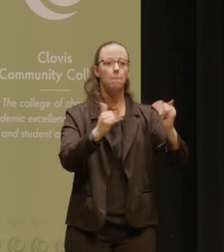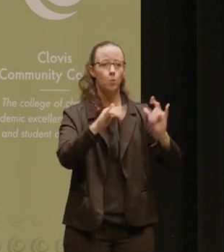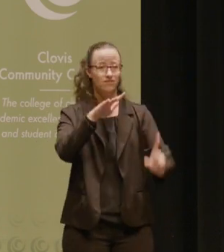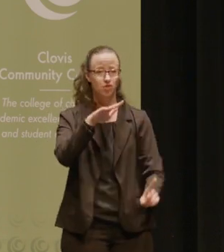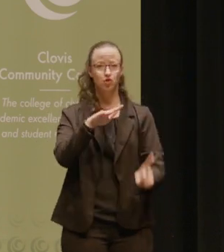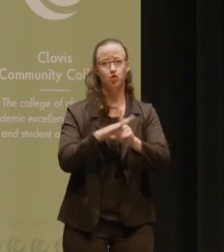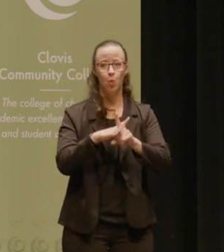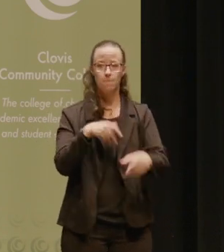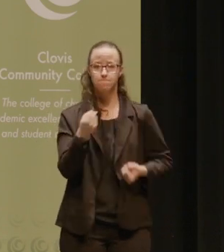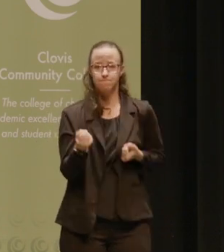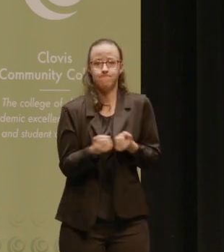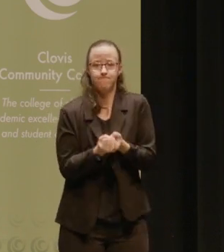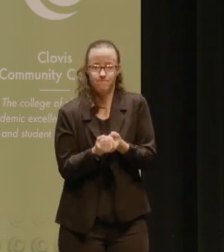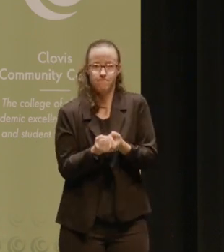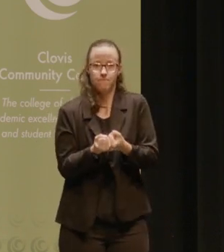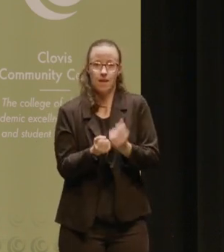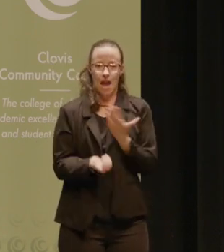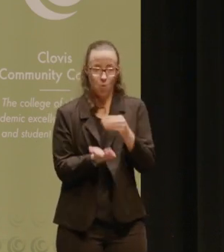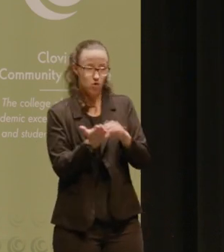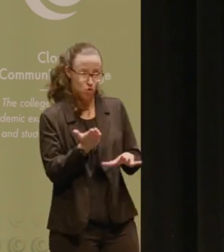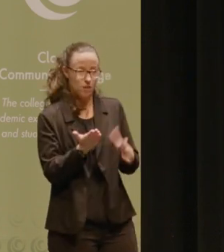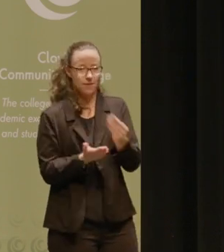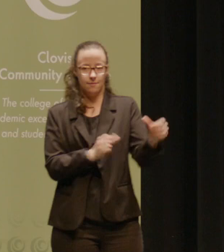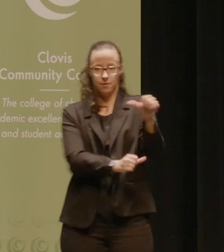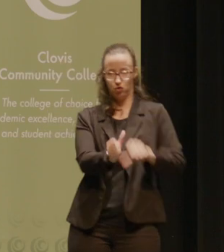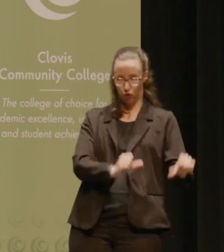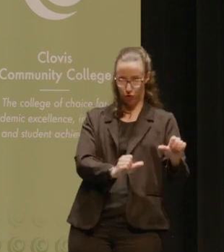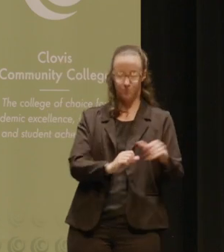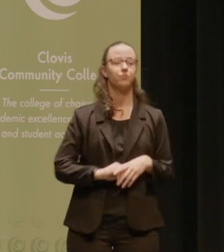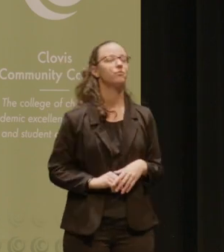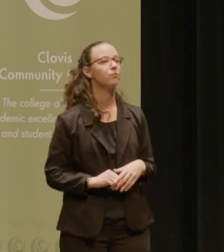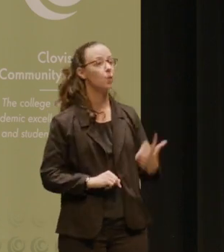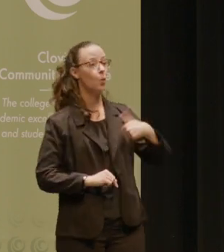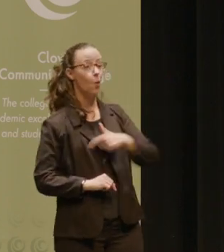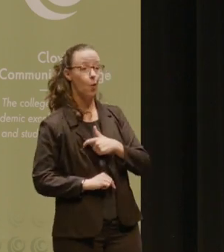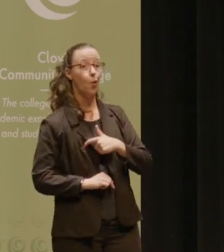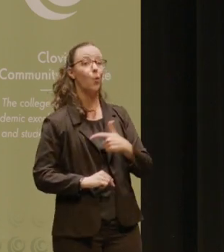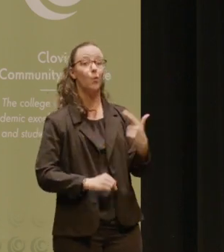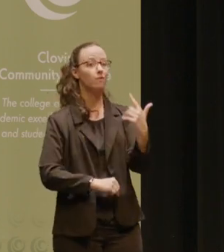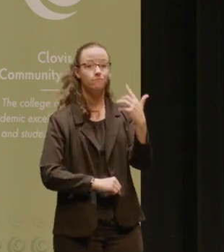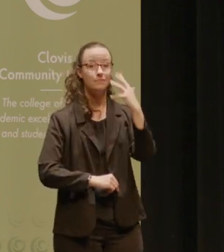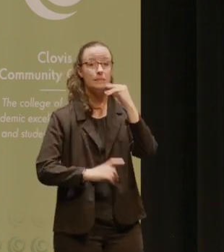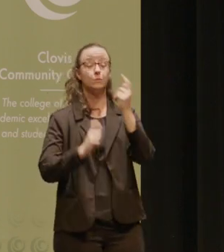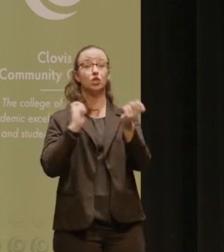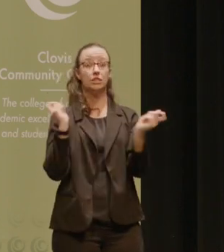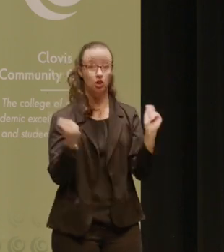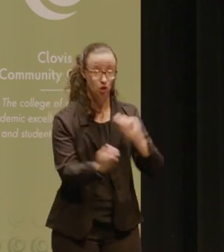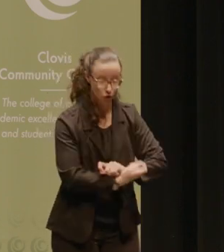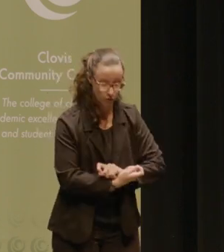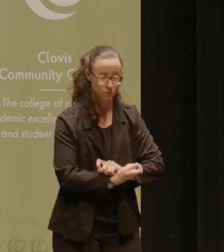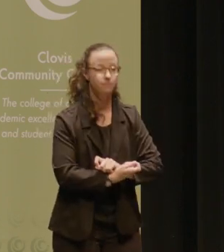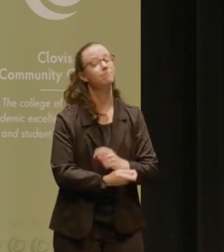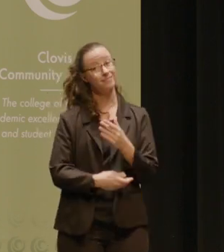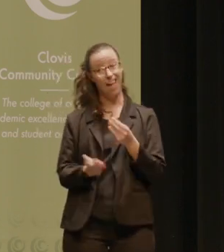up for our students and for each other. We've gone through tremendous amount of change.